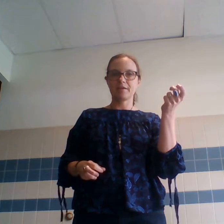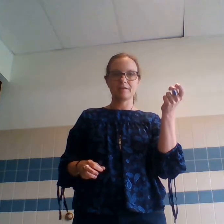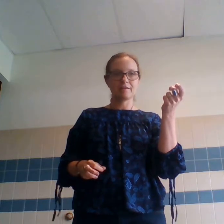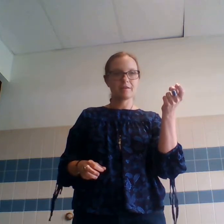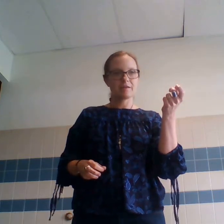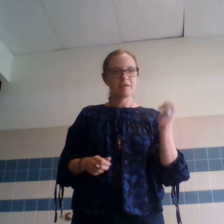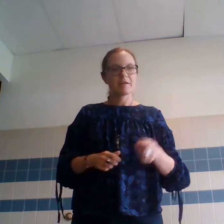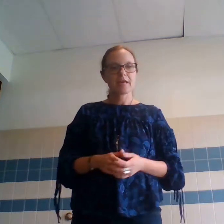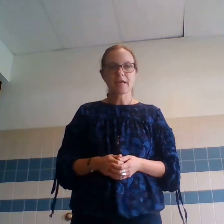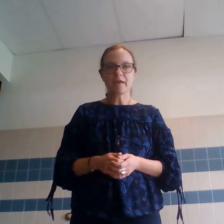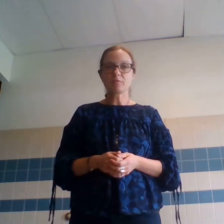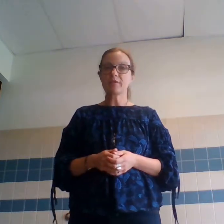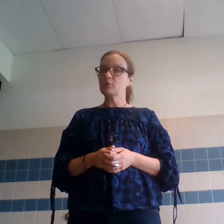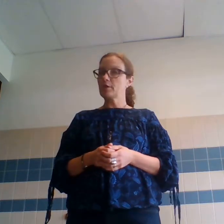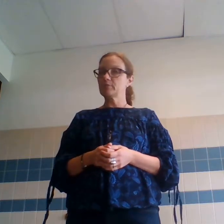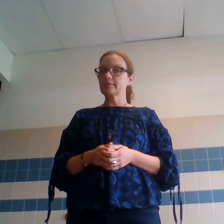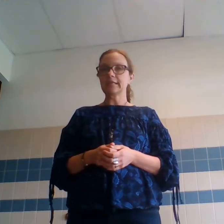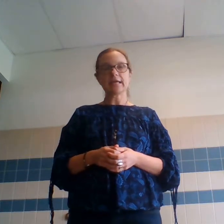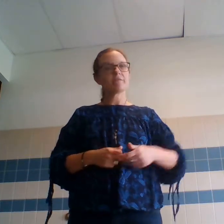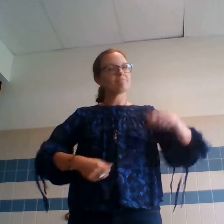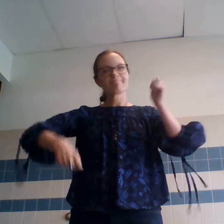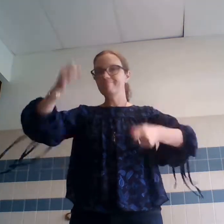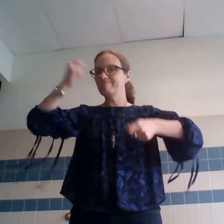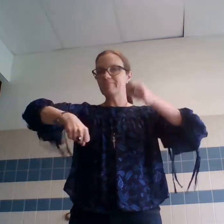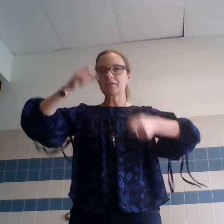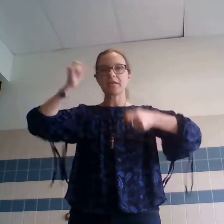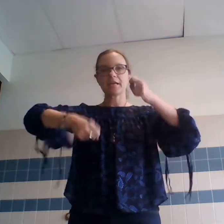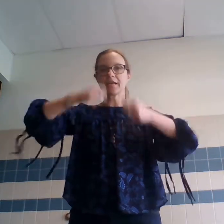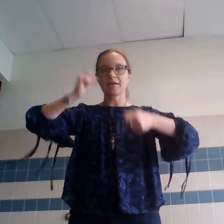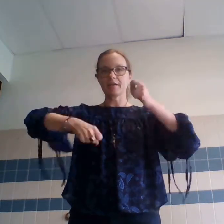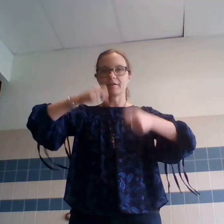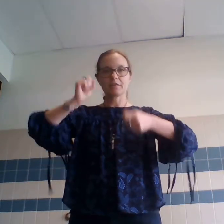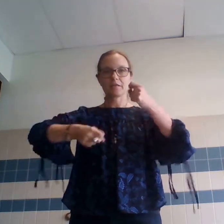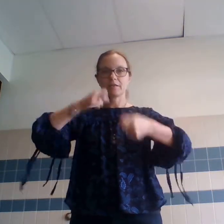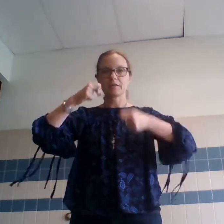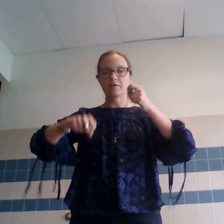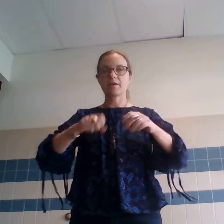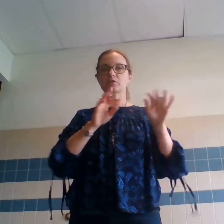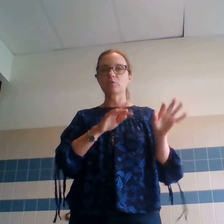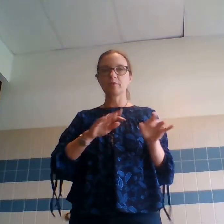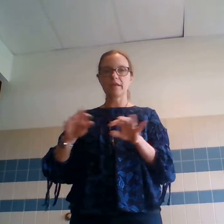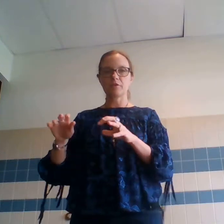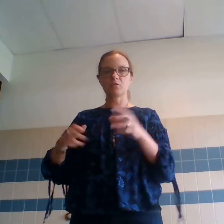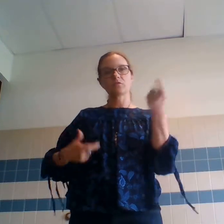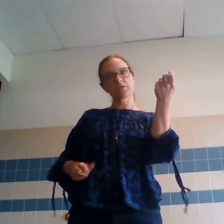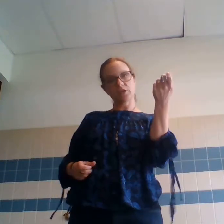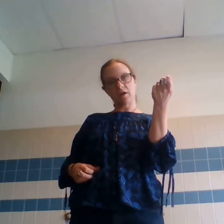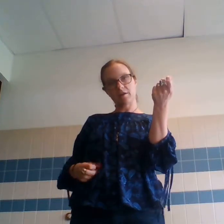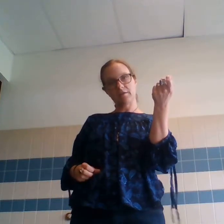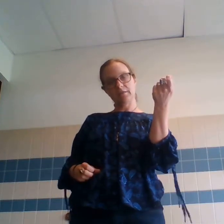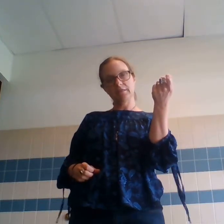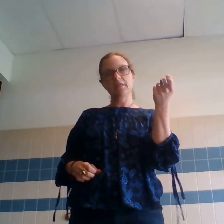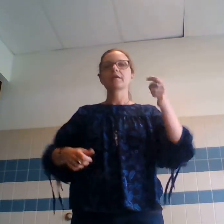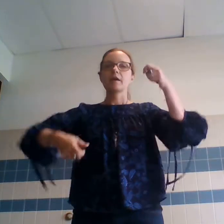Okay, and then we've got drums. Again, very iconic. All right, so piano, guitar,